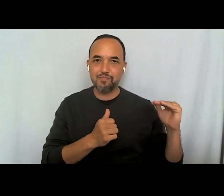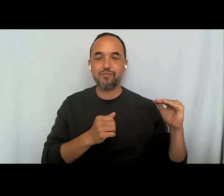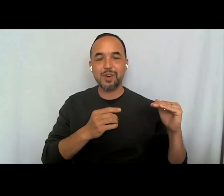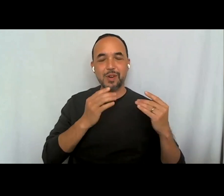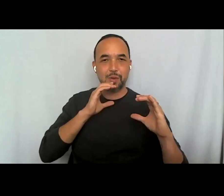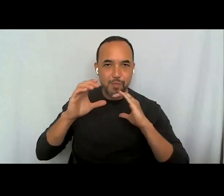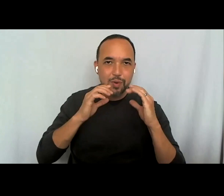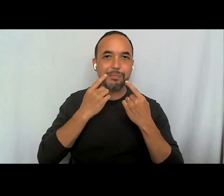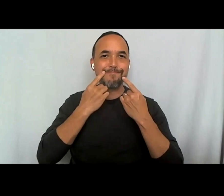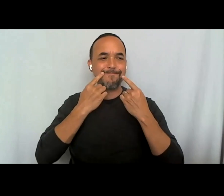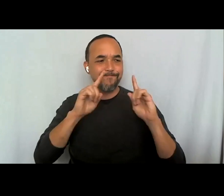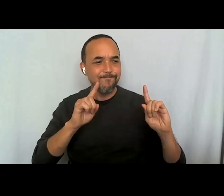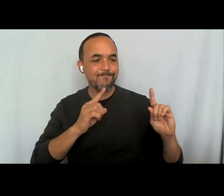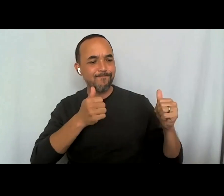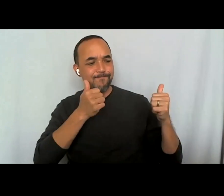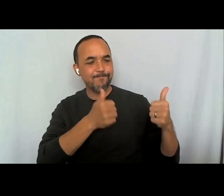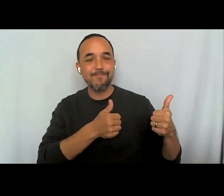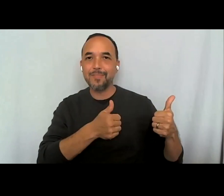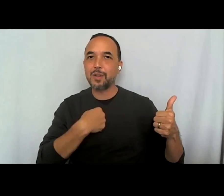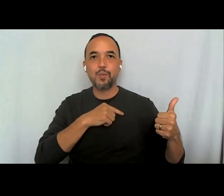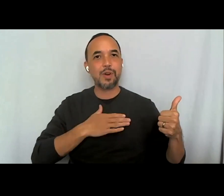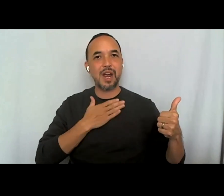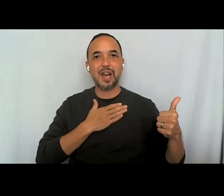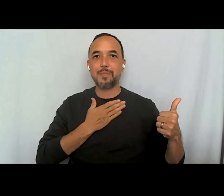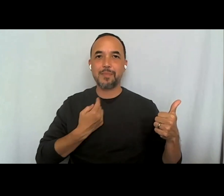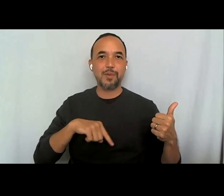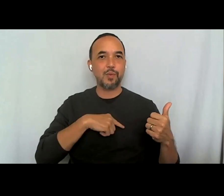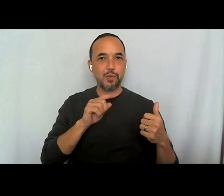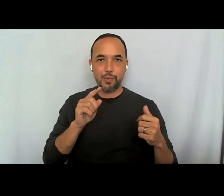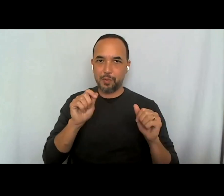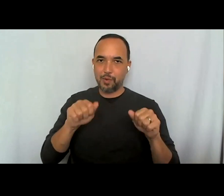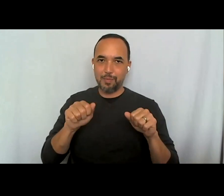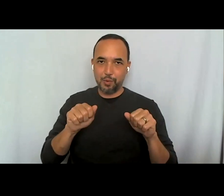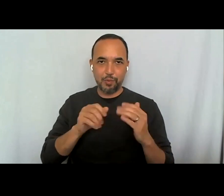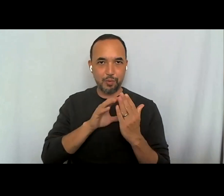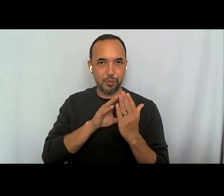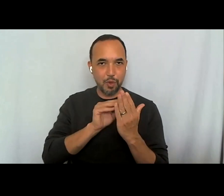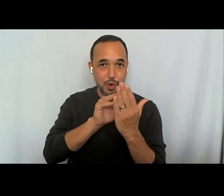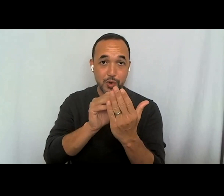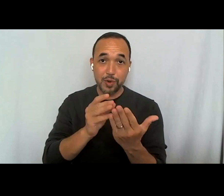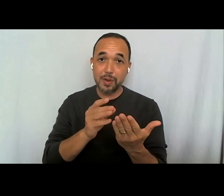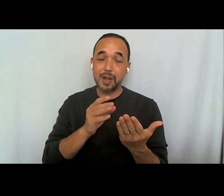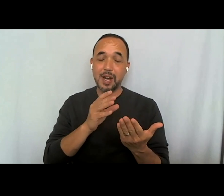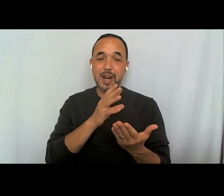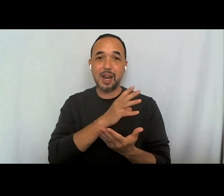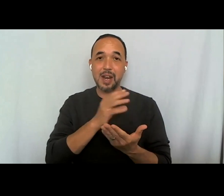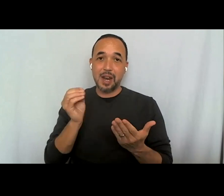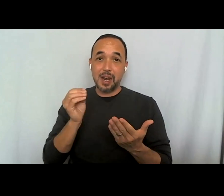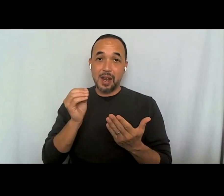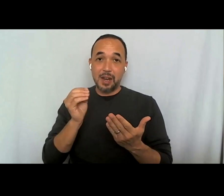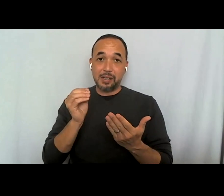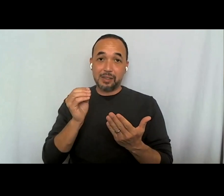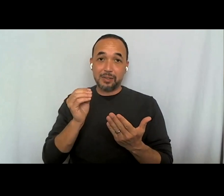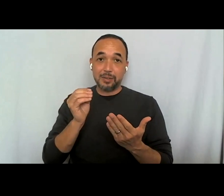And we are very happy that we were able to, learn and be part of the deaf community,